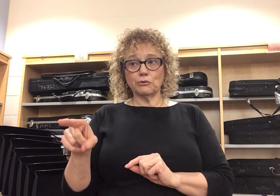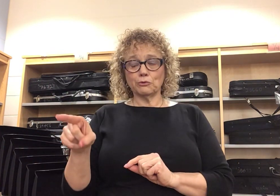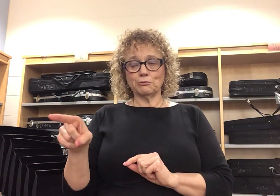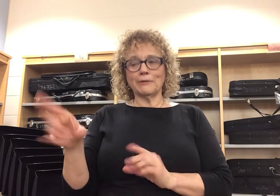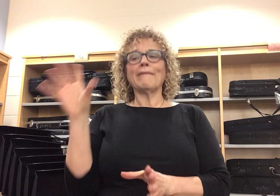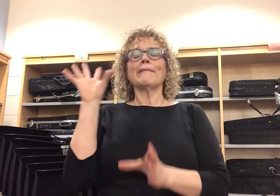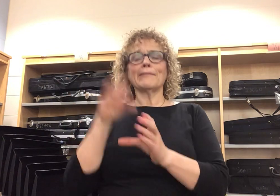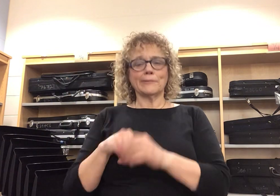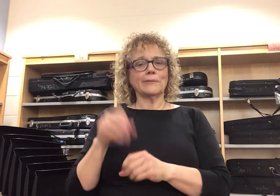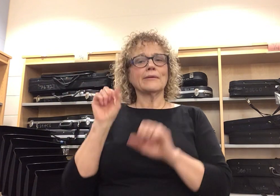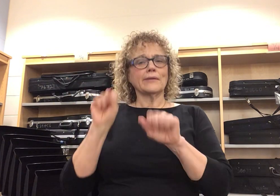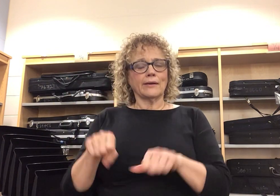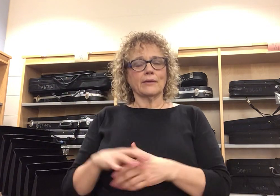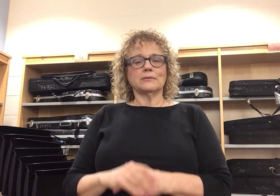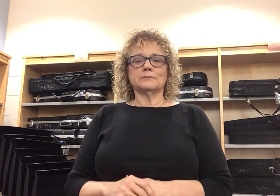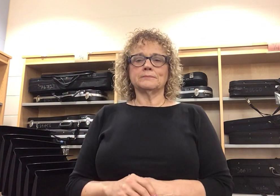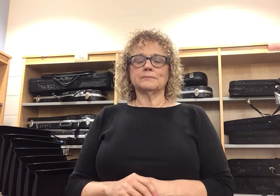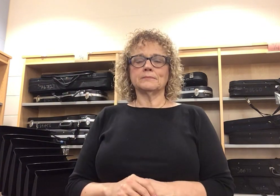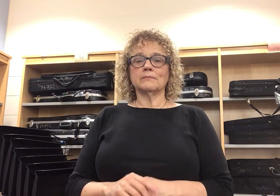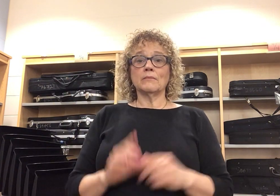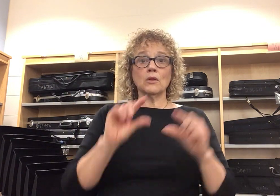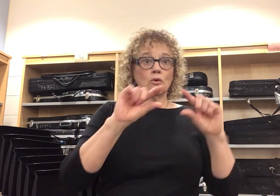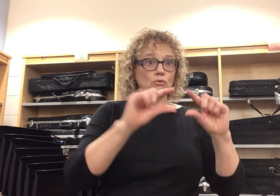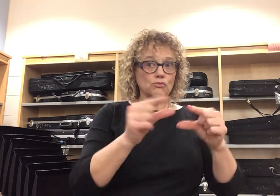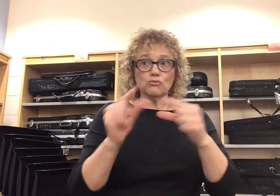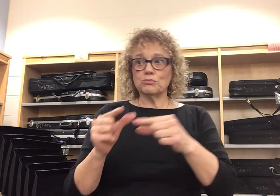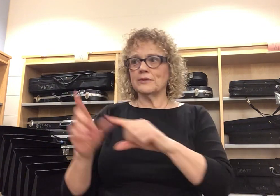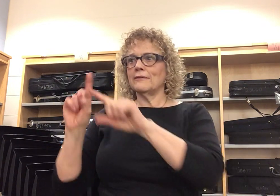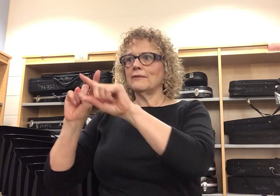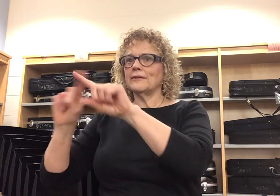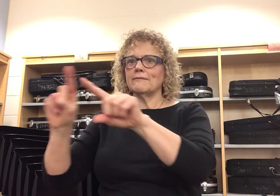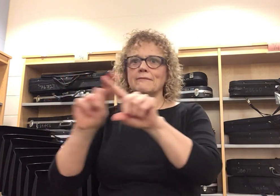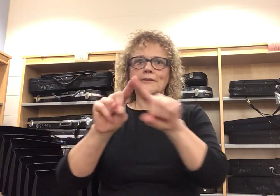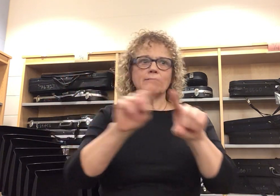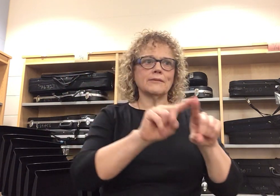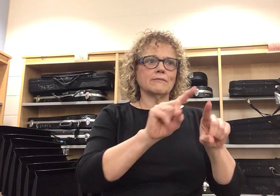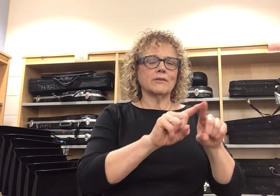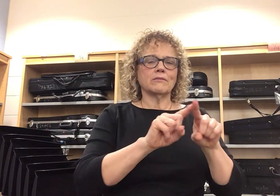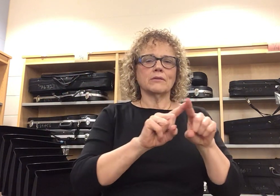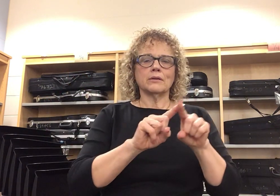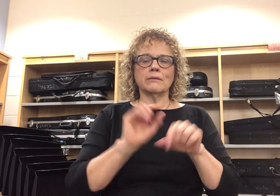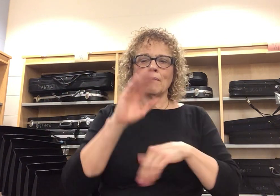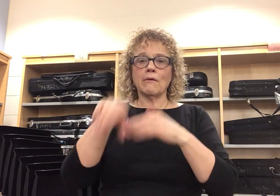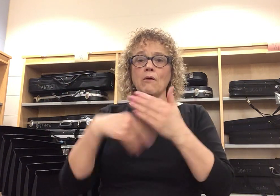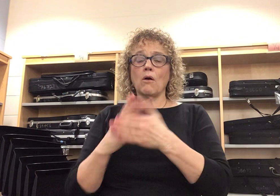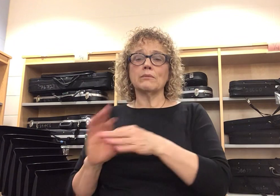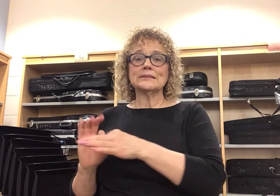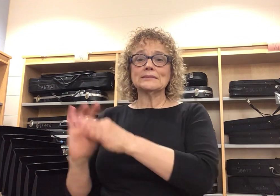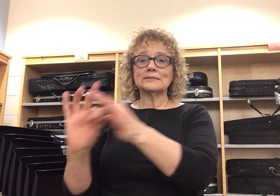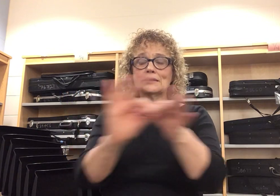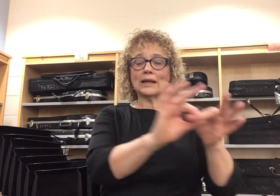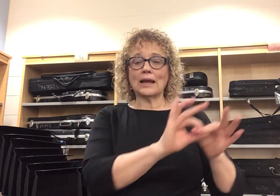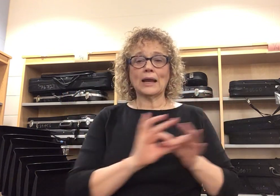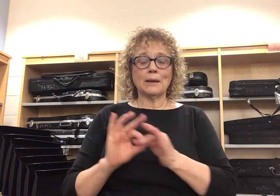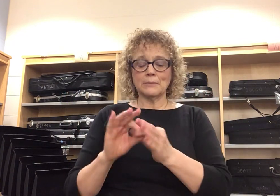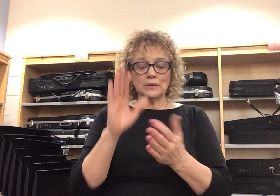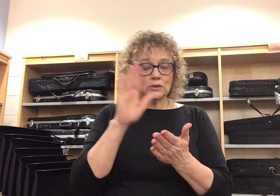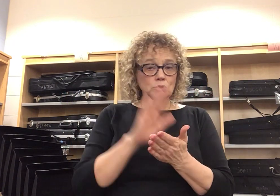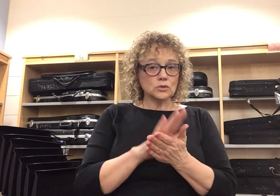newspaper is the idea that it will address Lewis and Clark issues, things that are happening at school, things that have